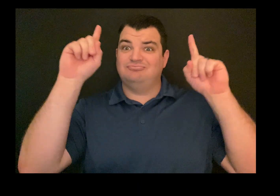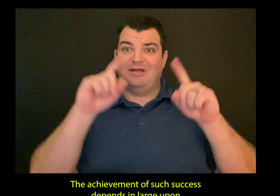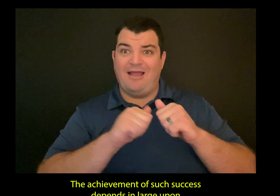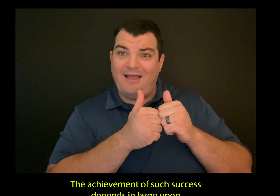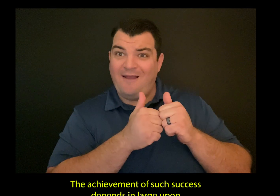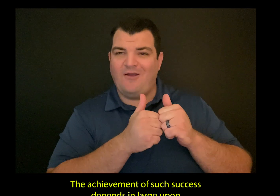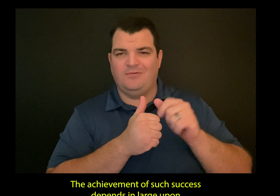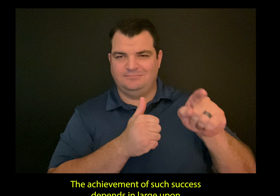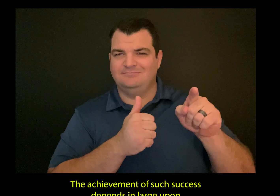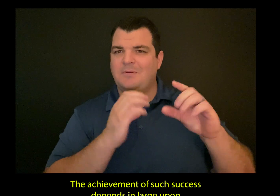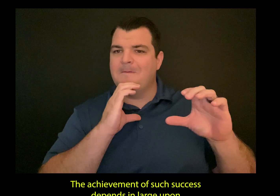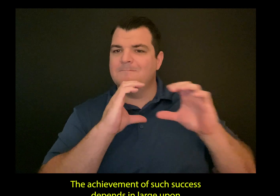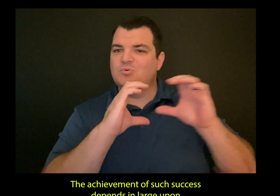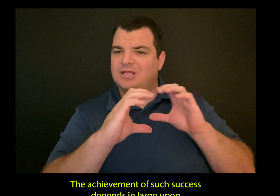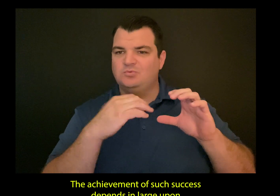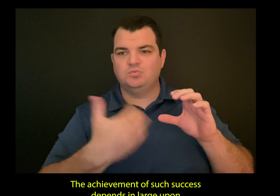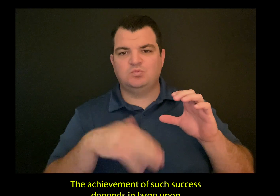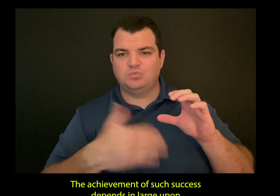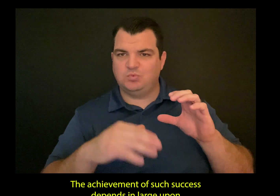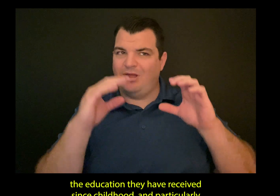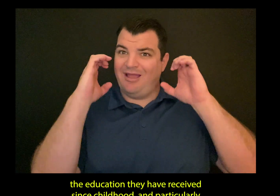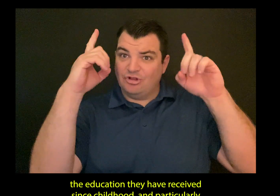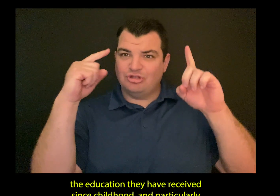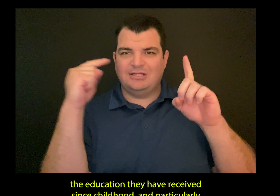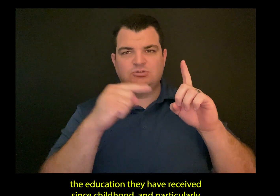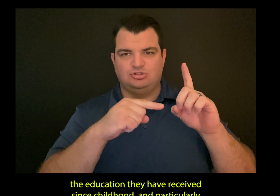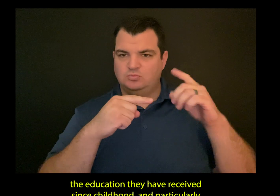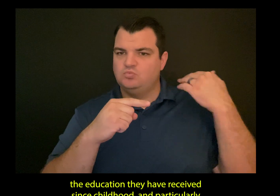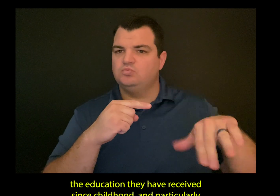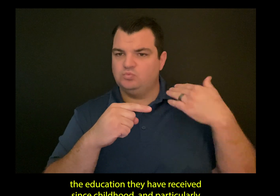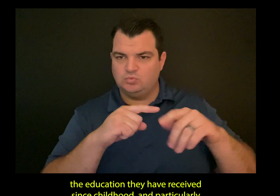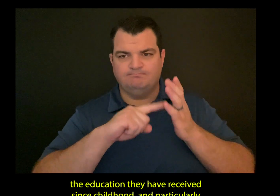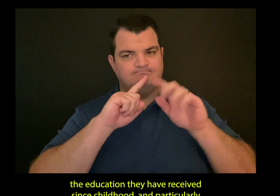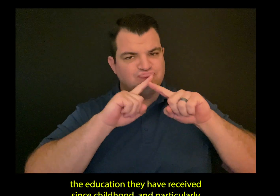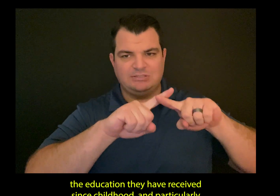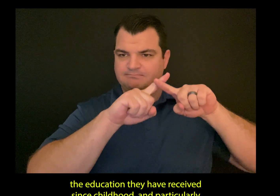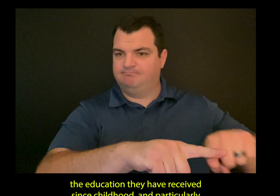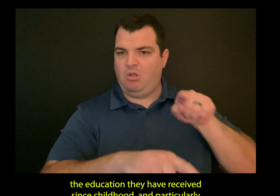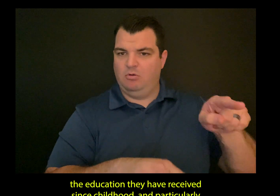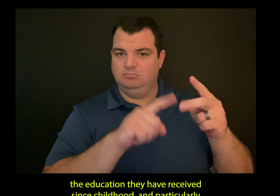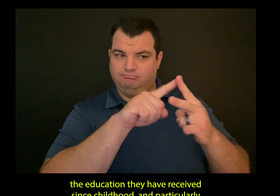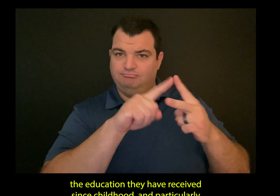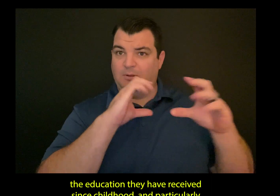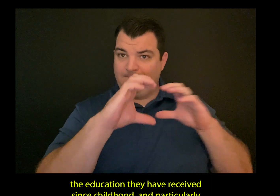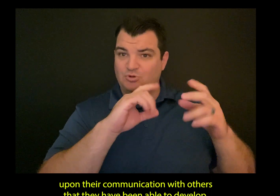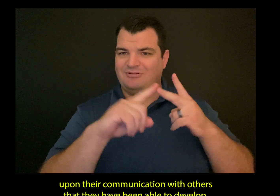The achievement of such success depends in large upon the education they have received since childhood, and particularly upon